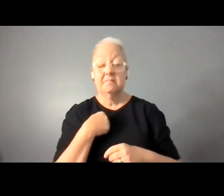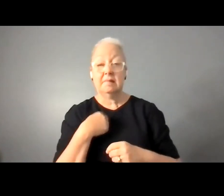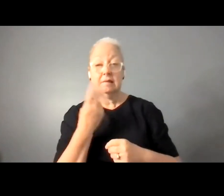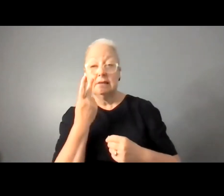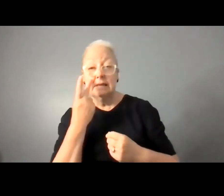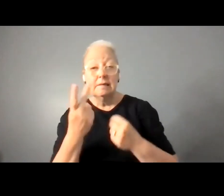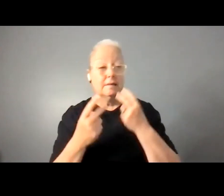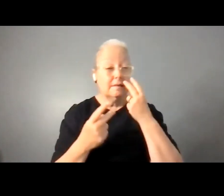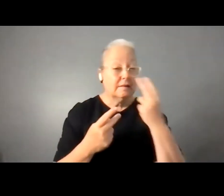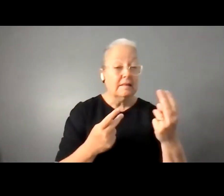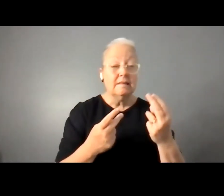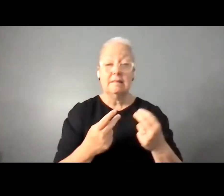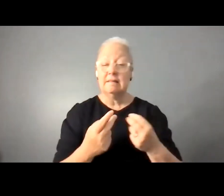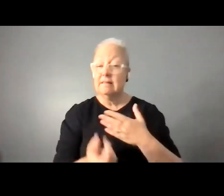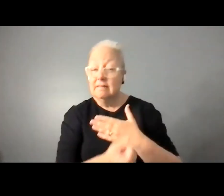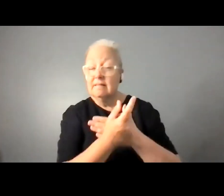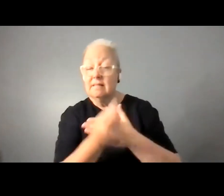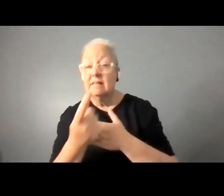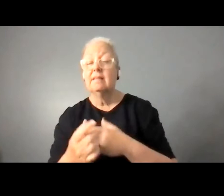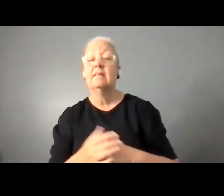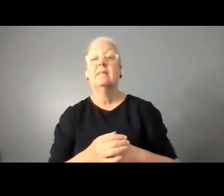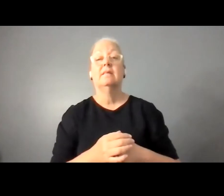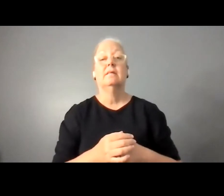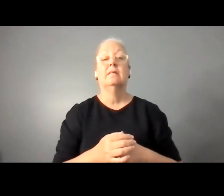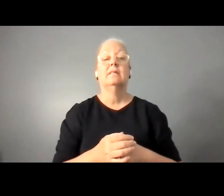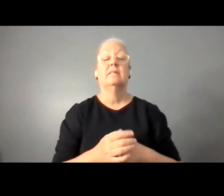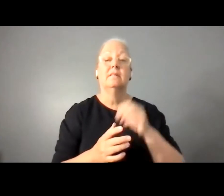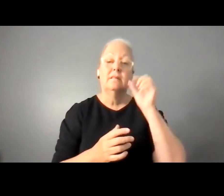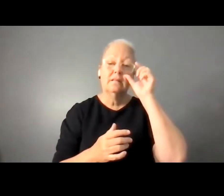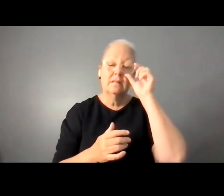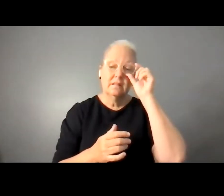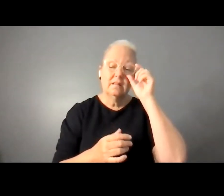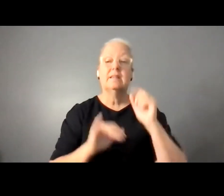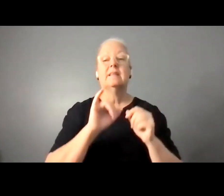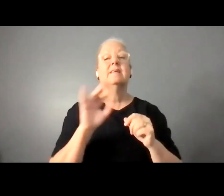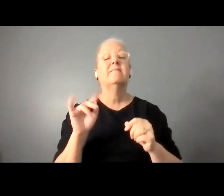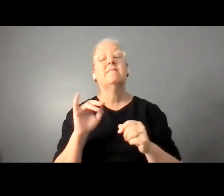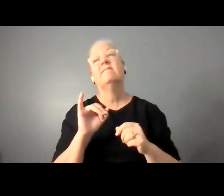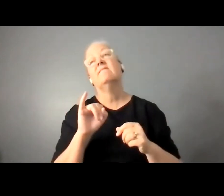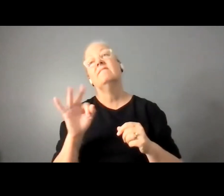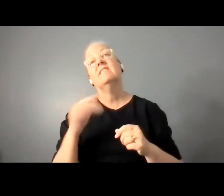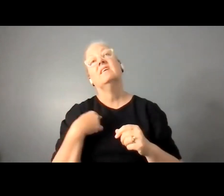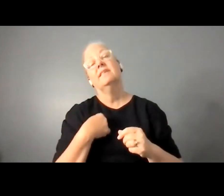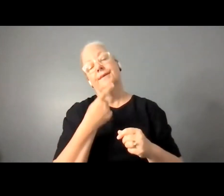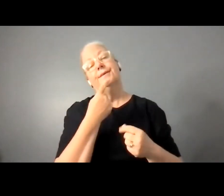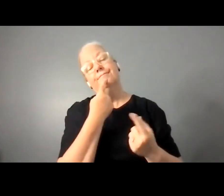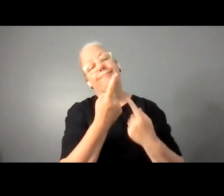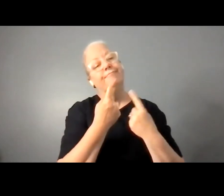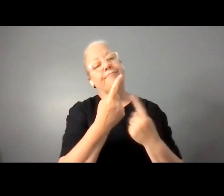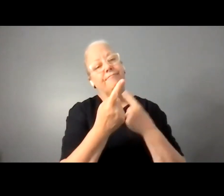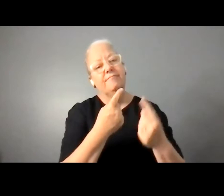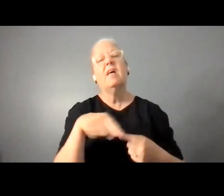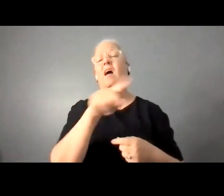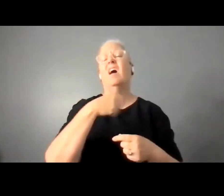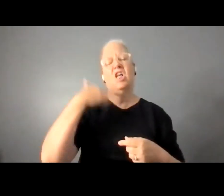just, if you talk about something, they just say, we know that, we knew you could say that. It's like